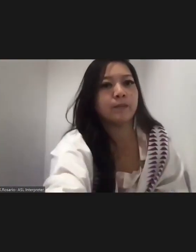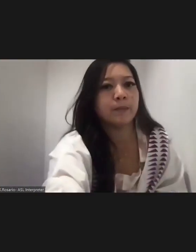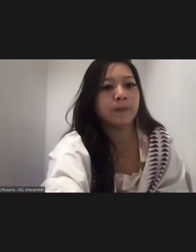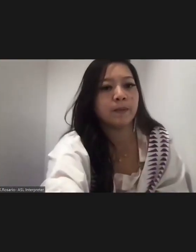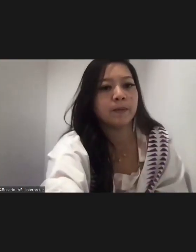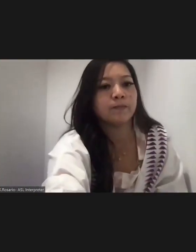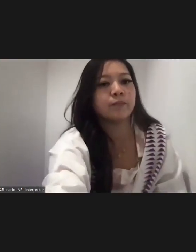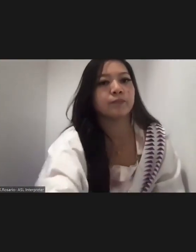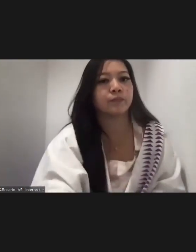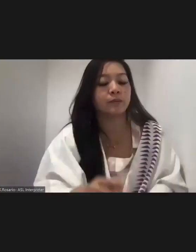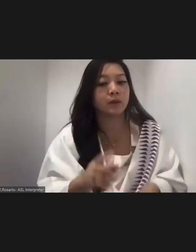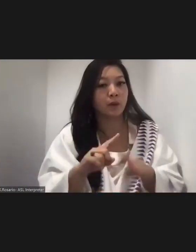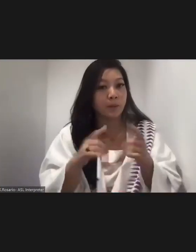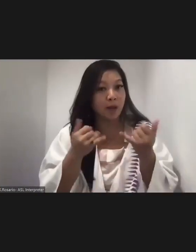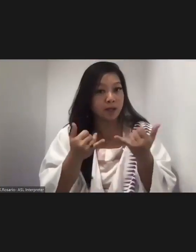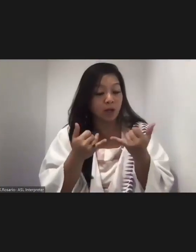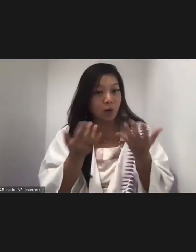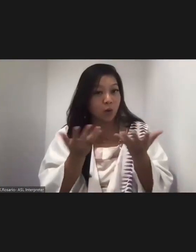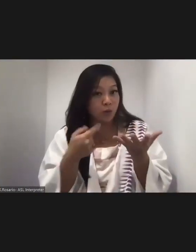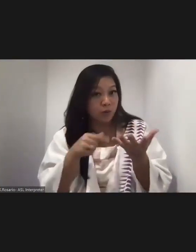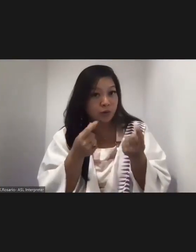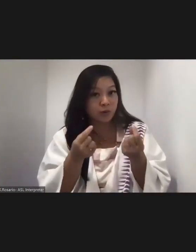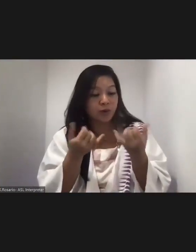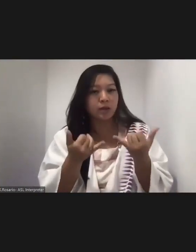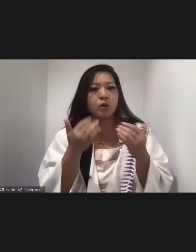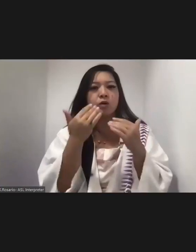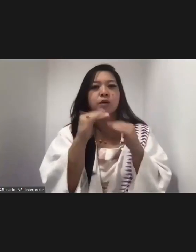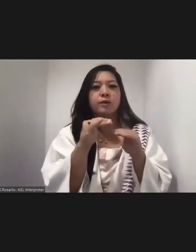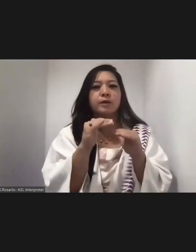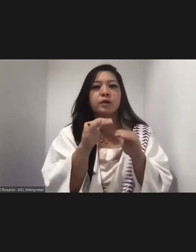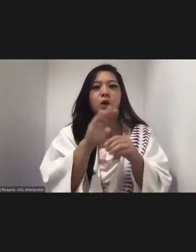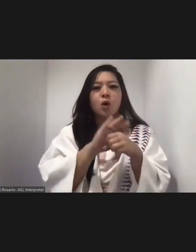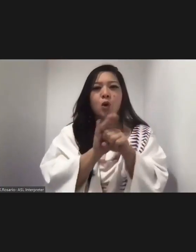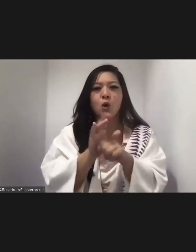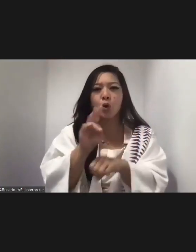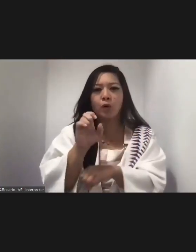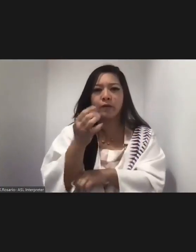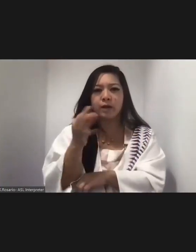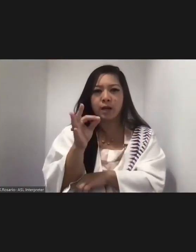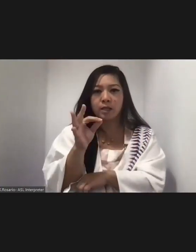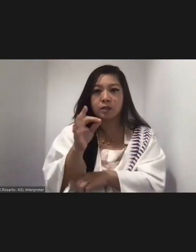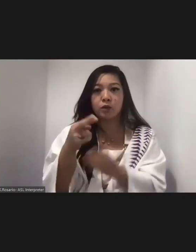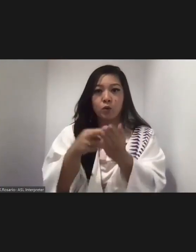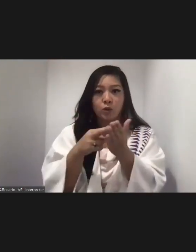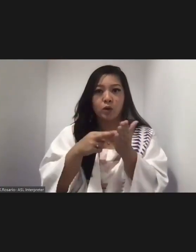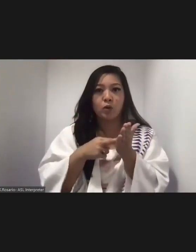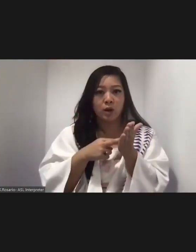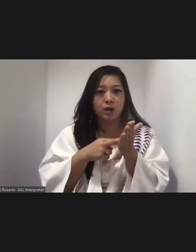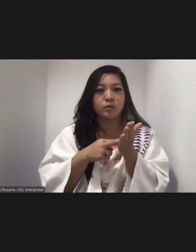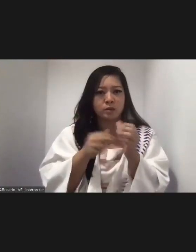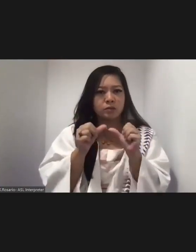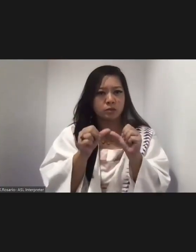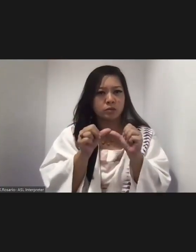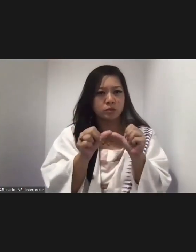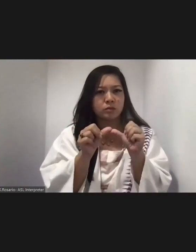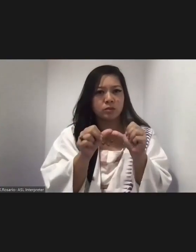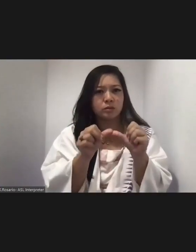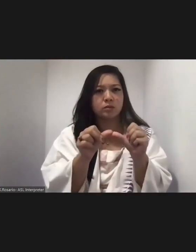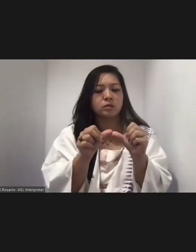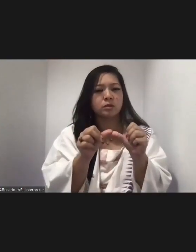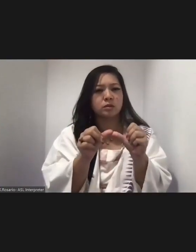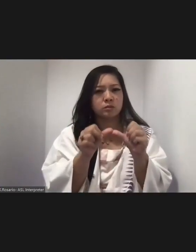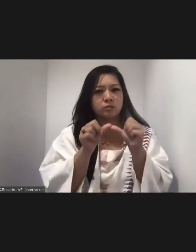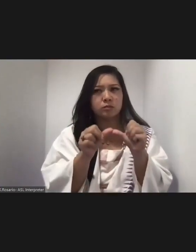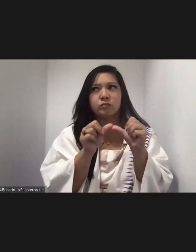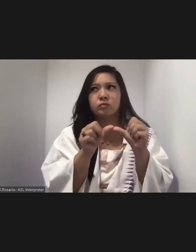the strategy to eliminate COVID-19 requires constant,